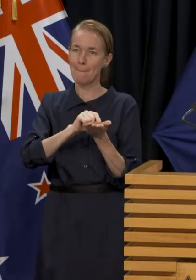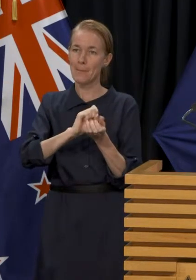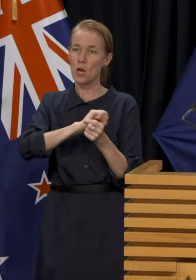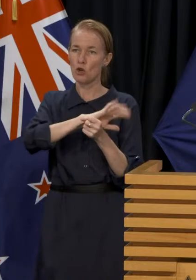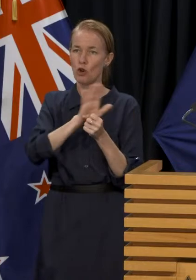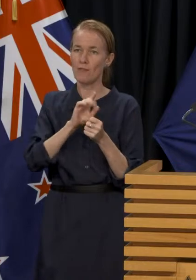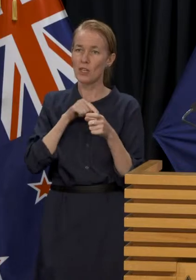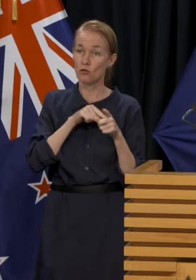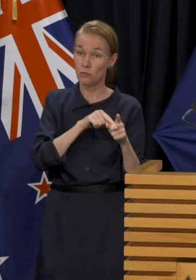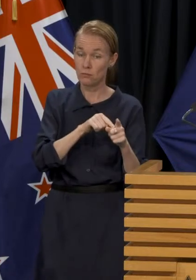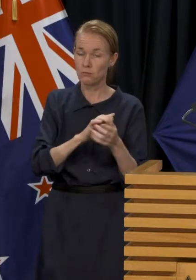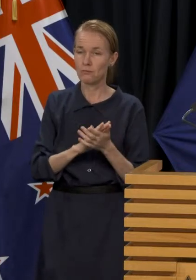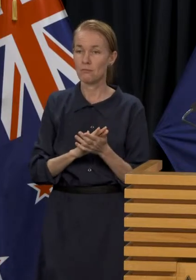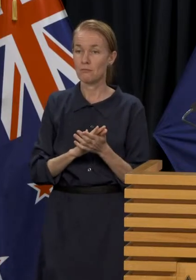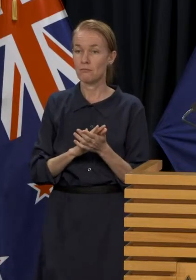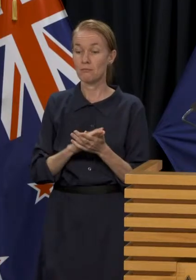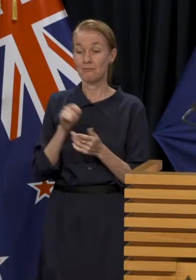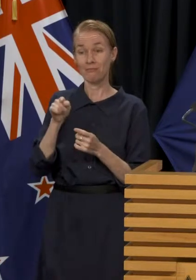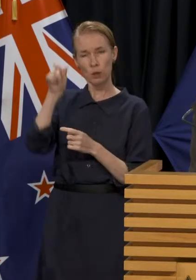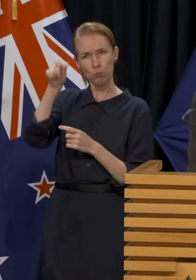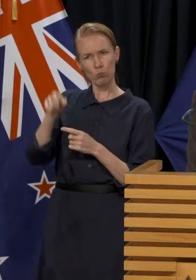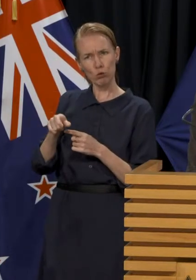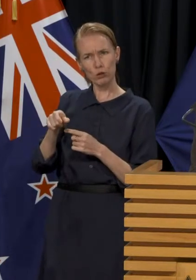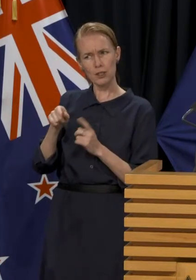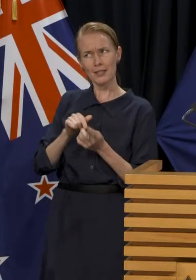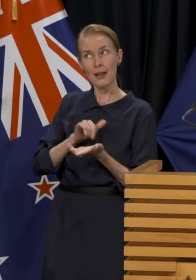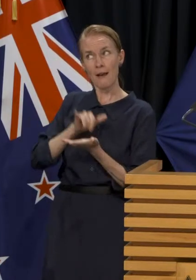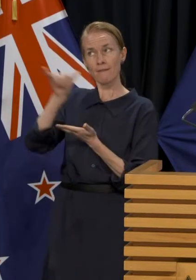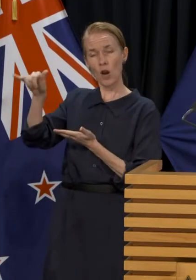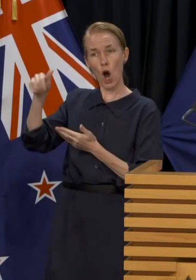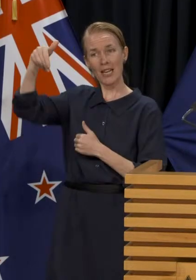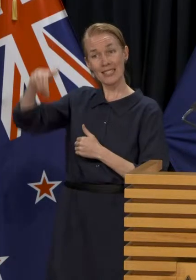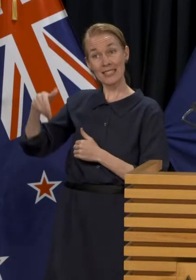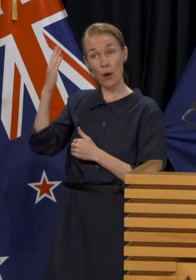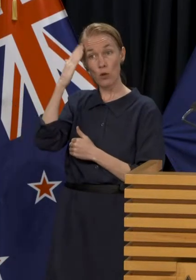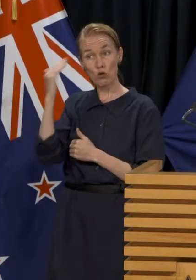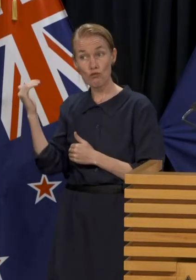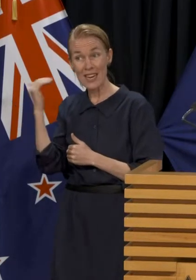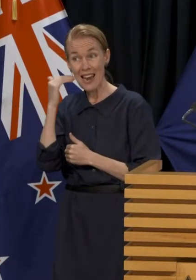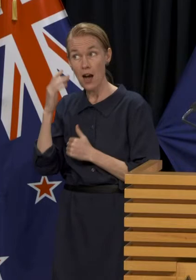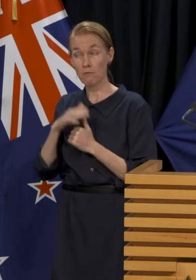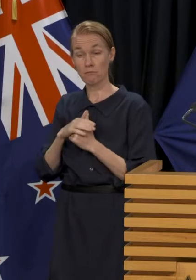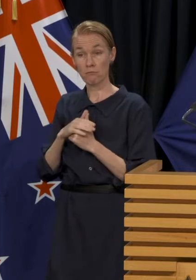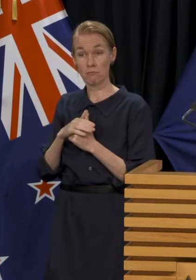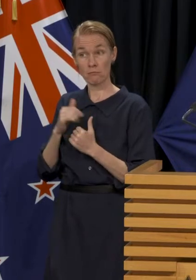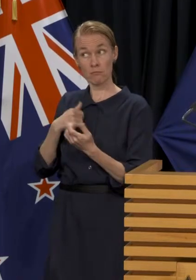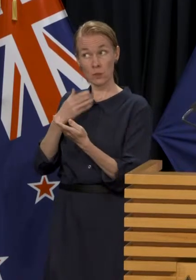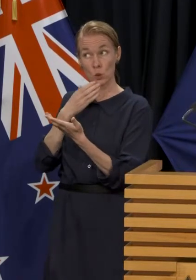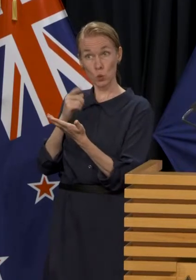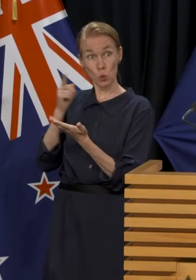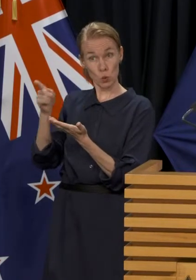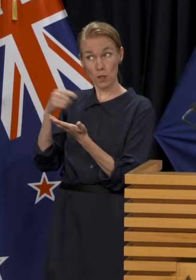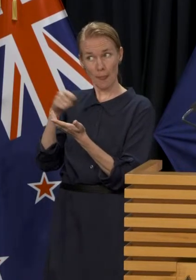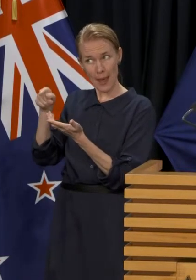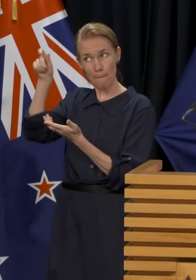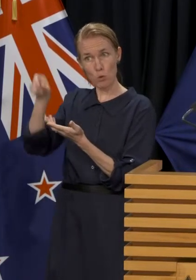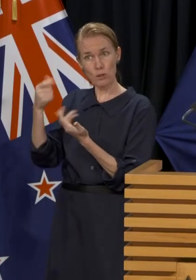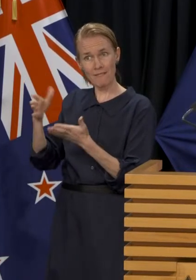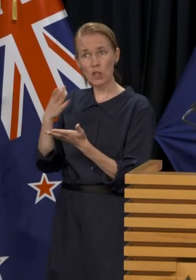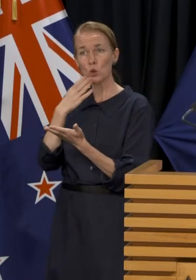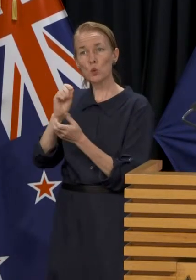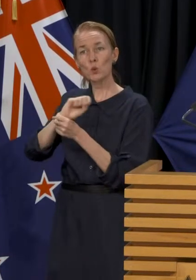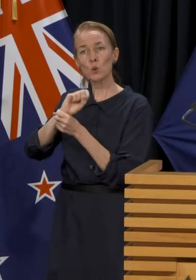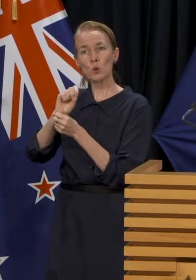that went to South Korea, was the app ever activated for those locations they had visited in Christchurch prior to leaving? So my understanding